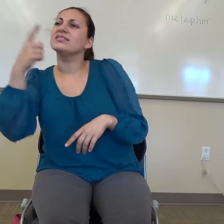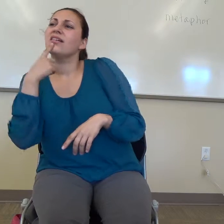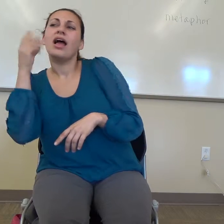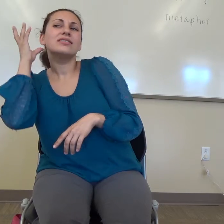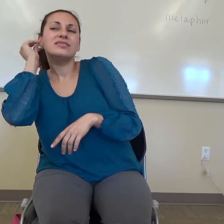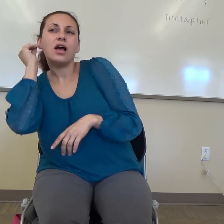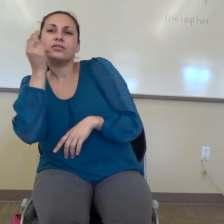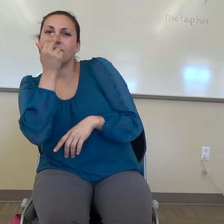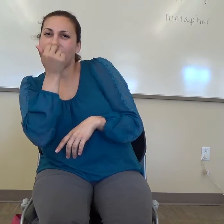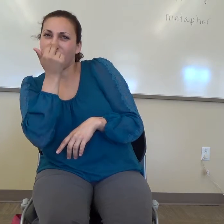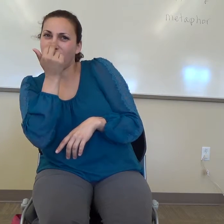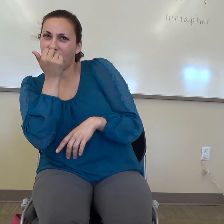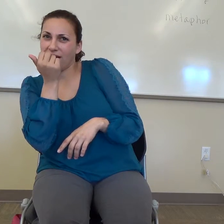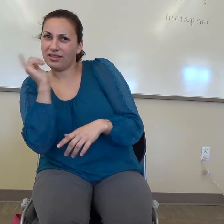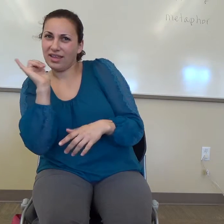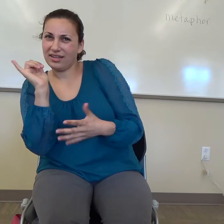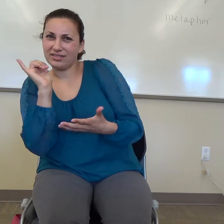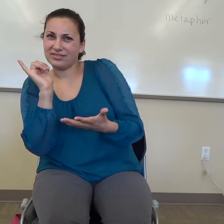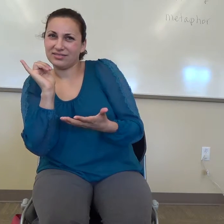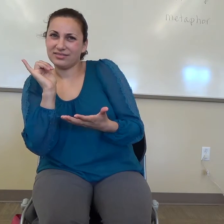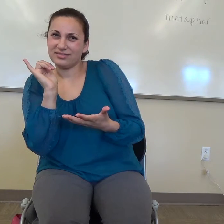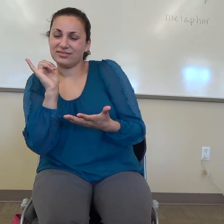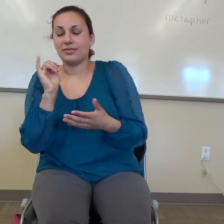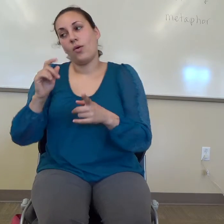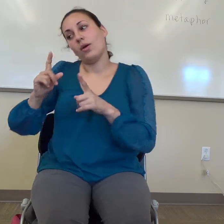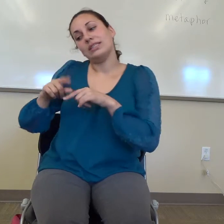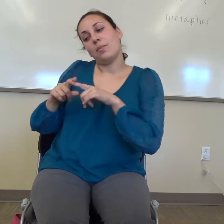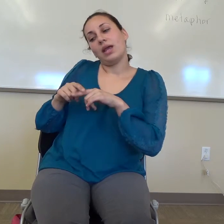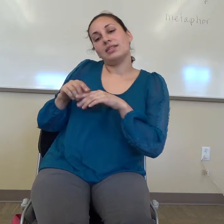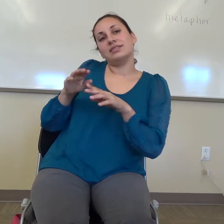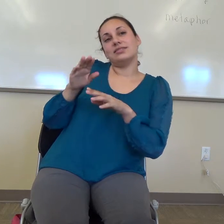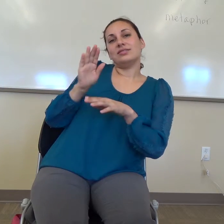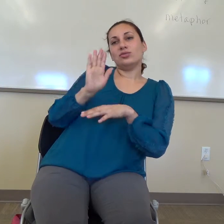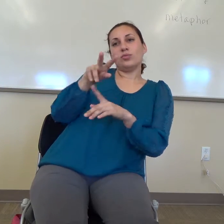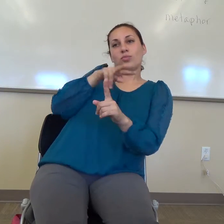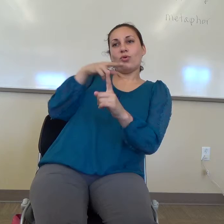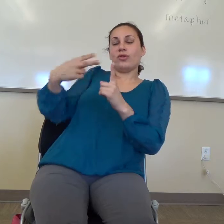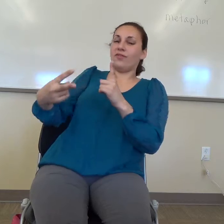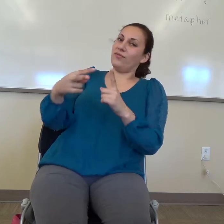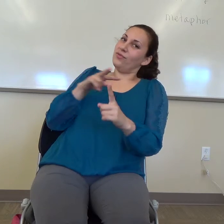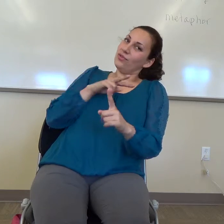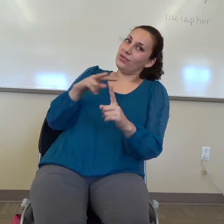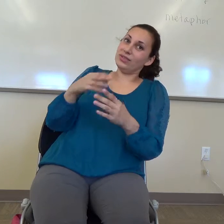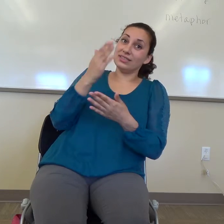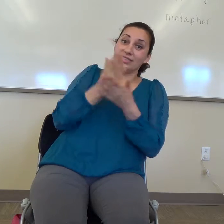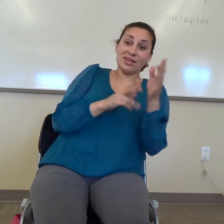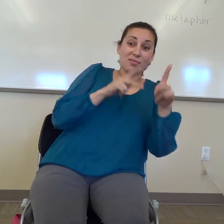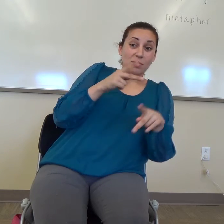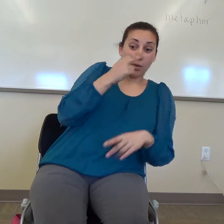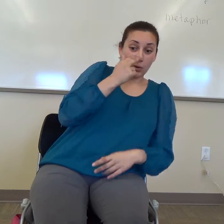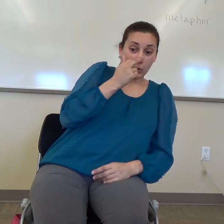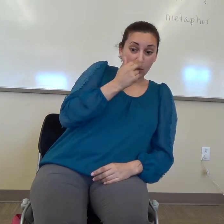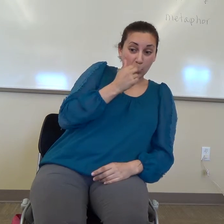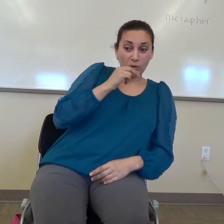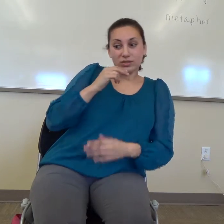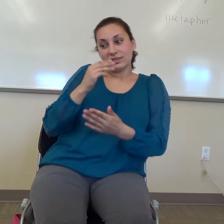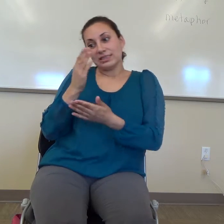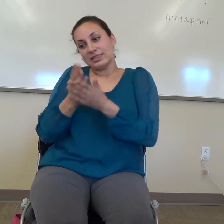Well, that depends on your outlook. Some people might say it's humorous, some people might say it's deadly serious.